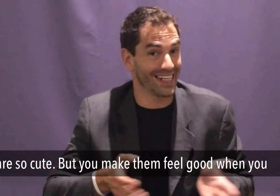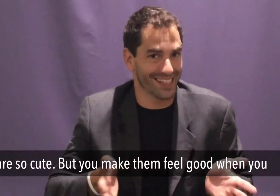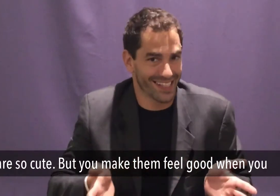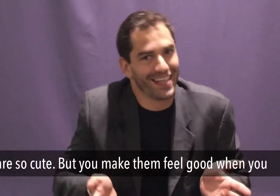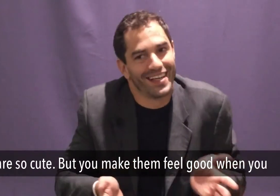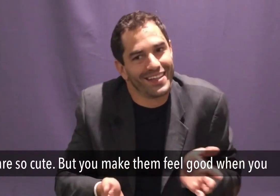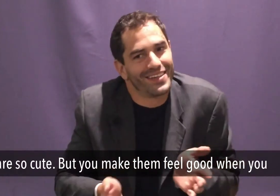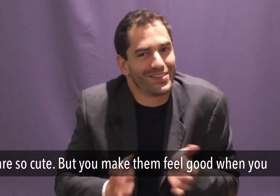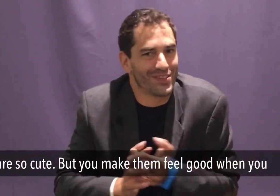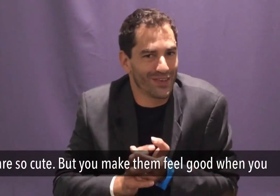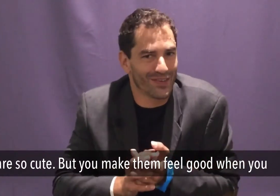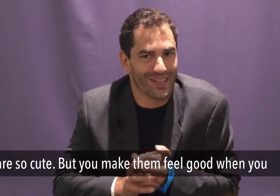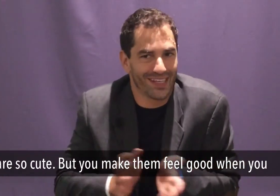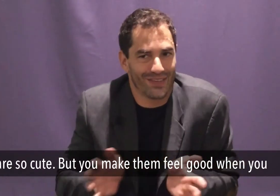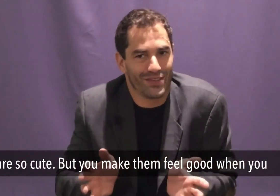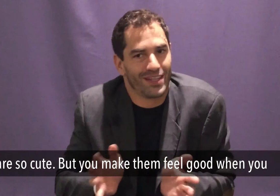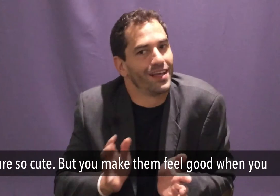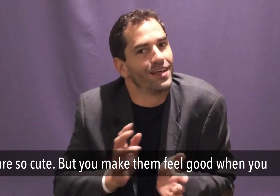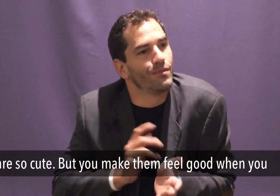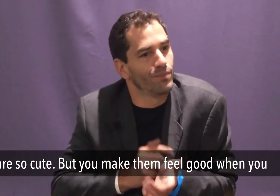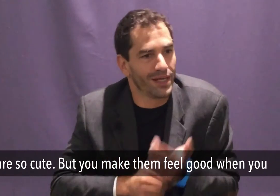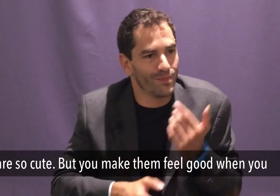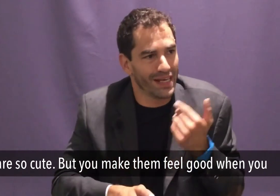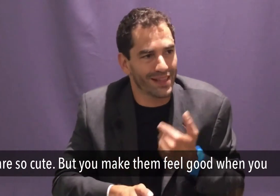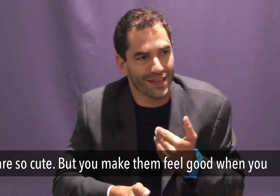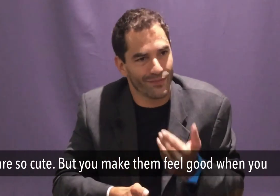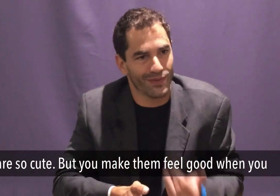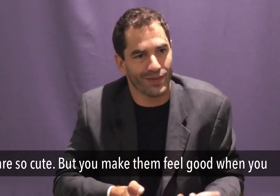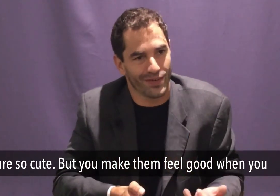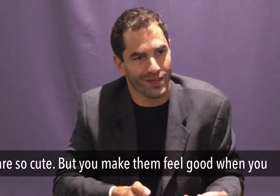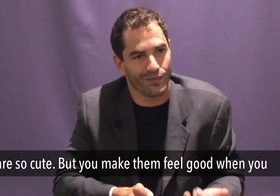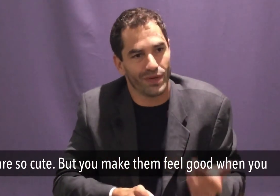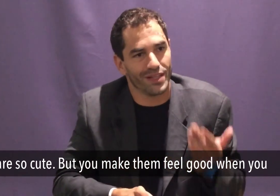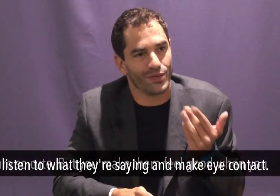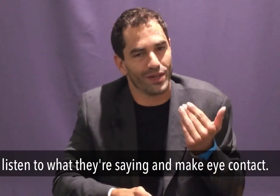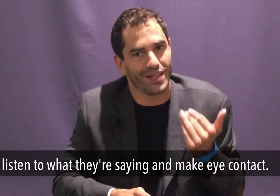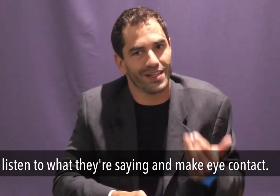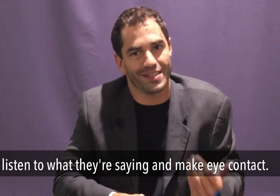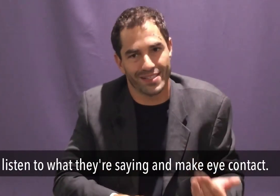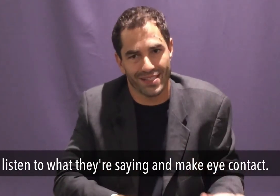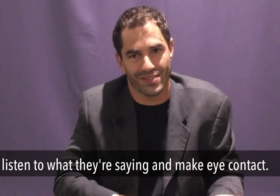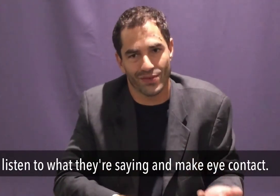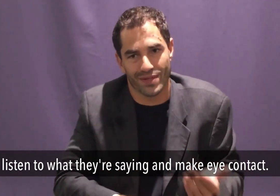kids are so cute, but you make them feel good when you really listen to what